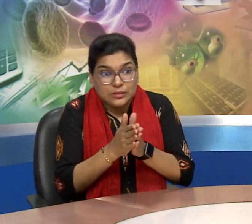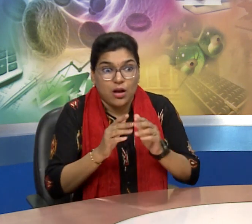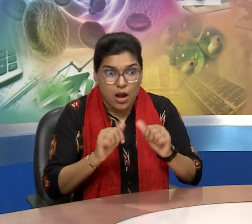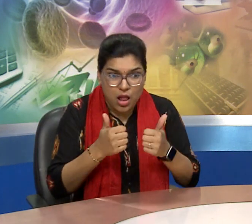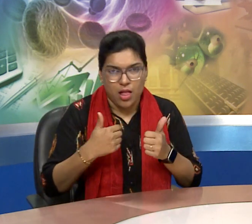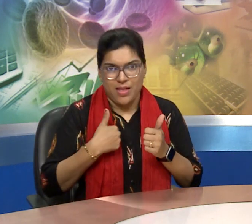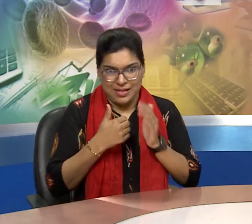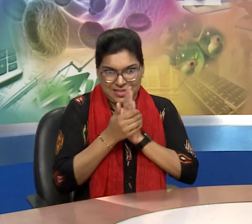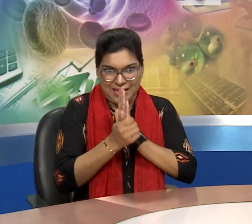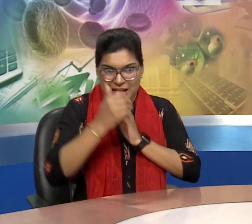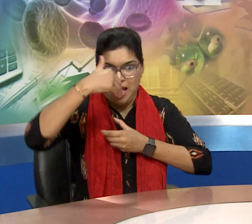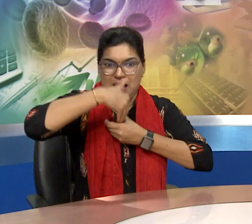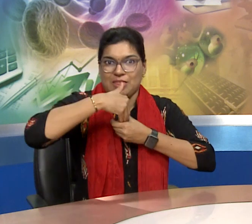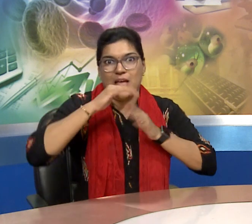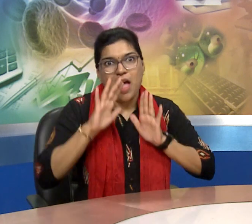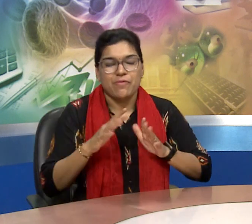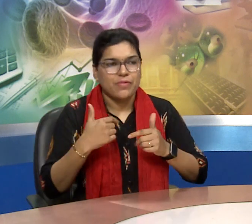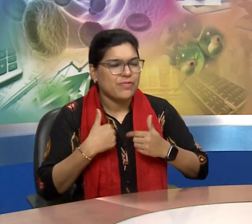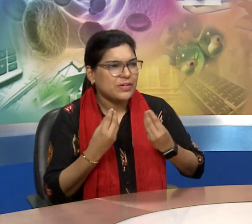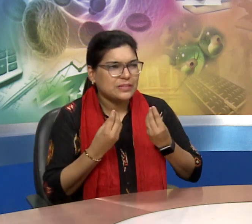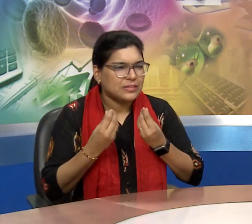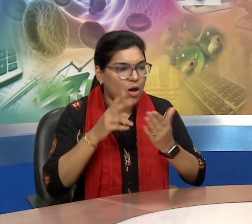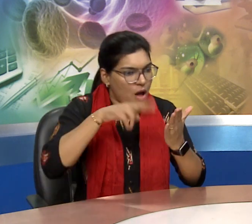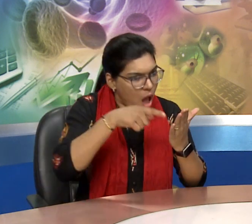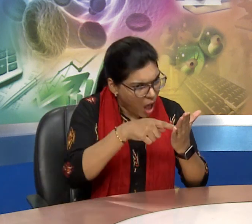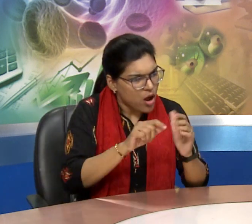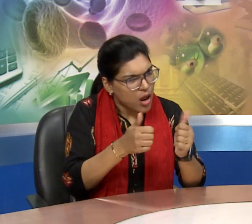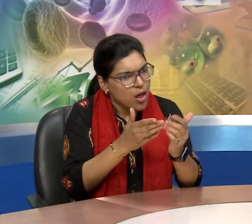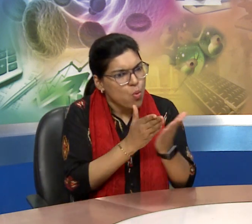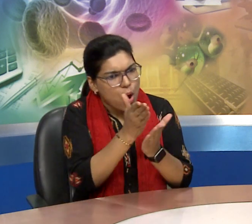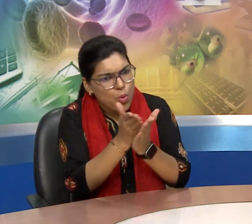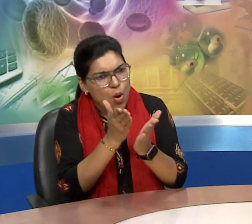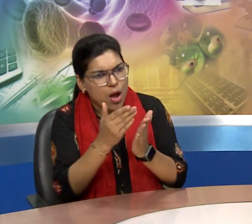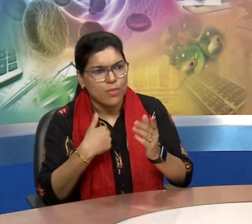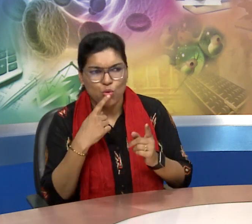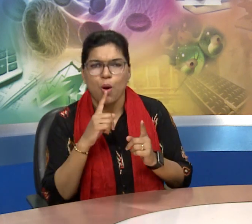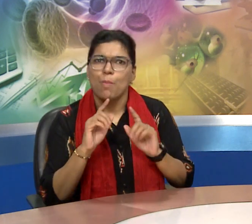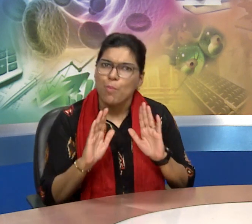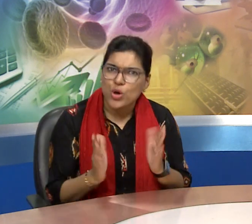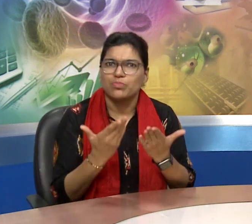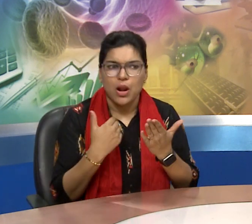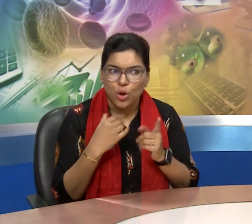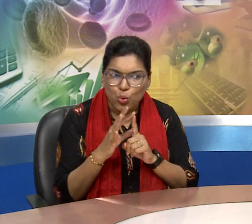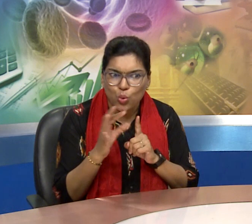how they continue their reading habits with the help of libraries according to their desire, capacity, or